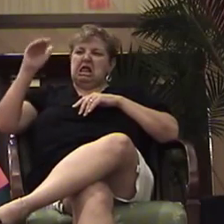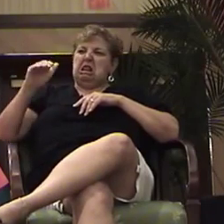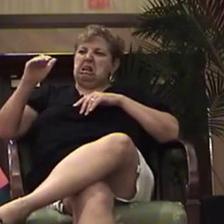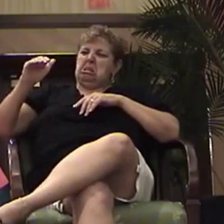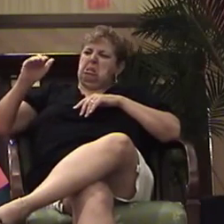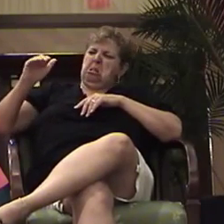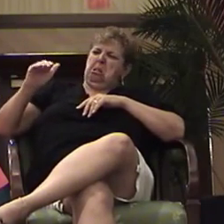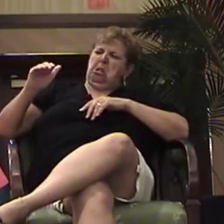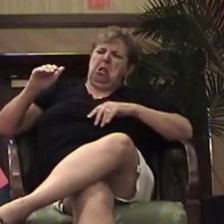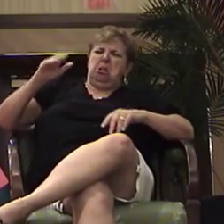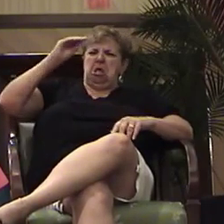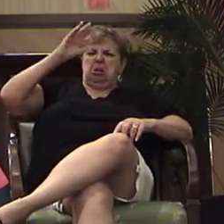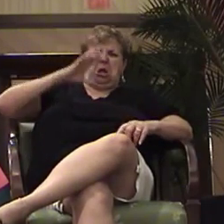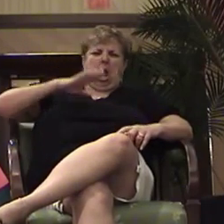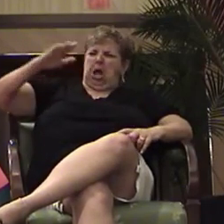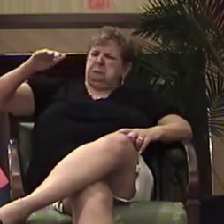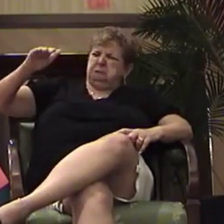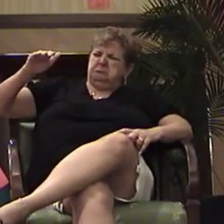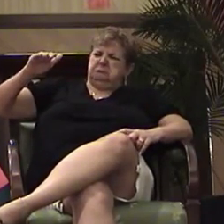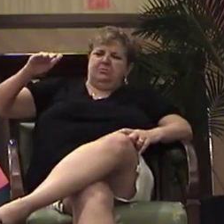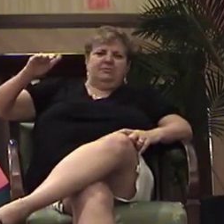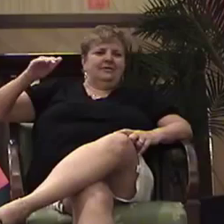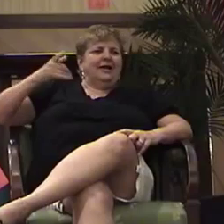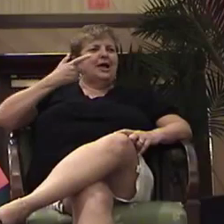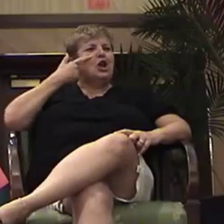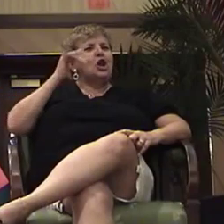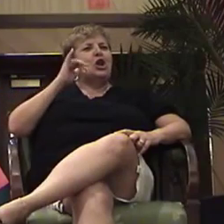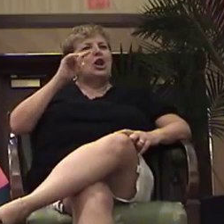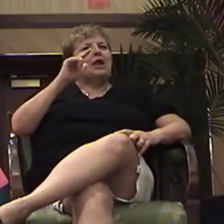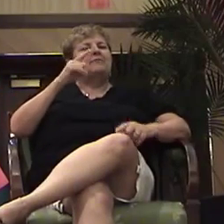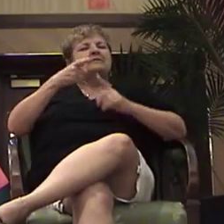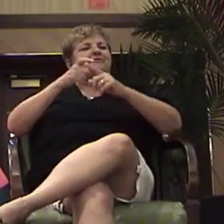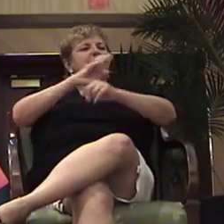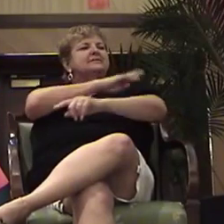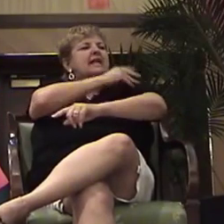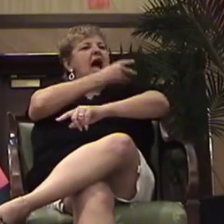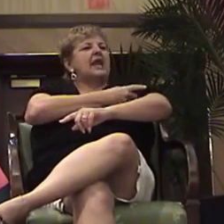tall, looked like a little leprechaun.